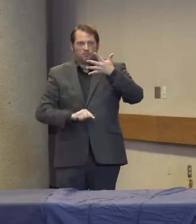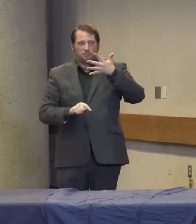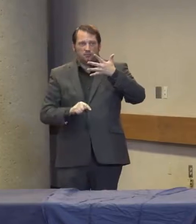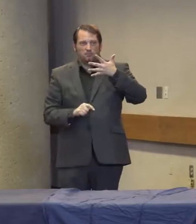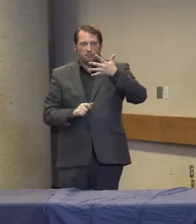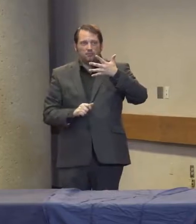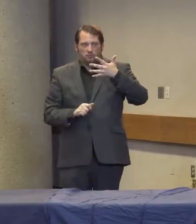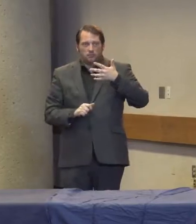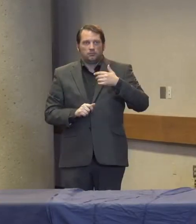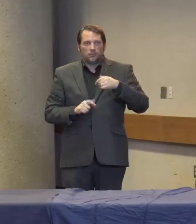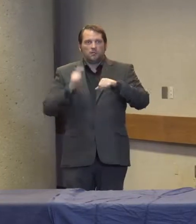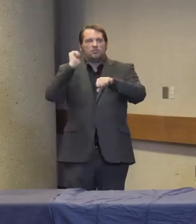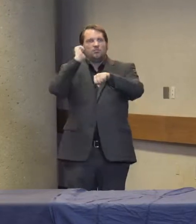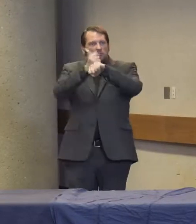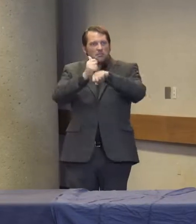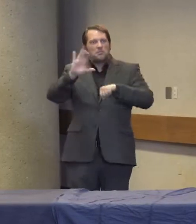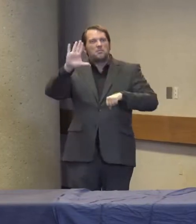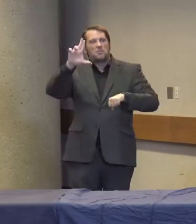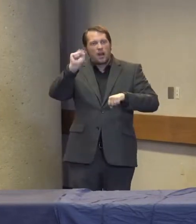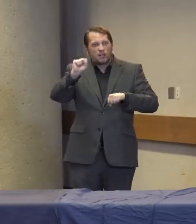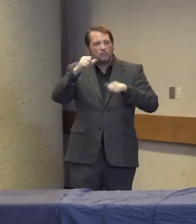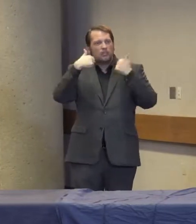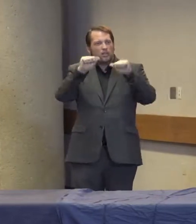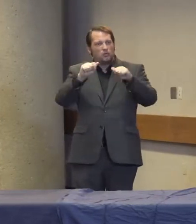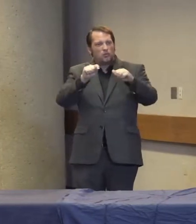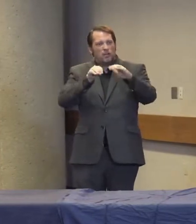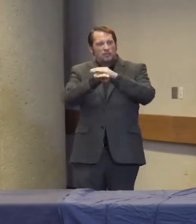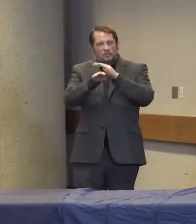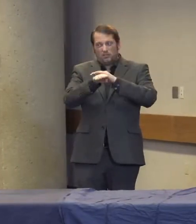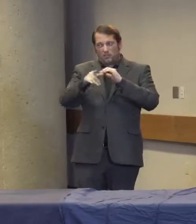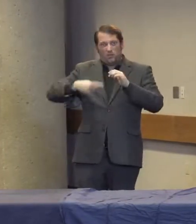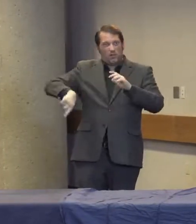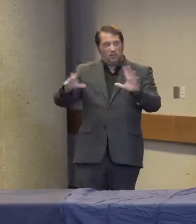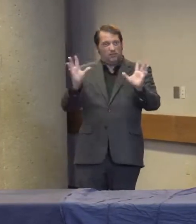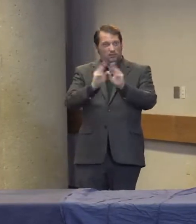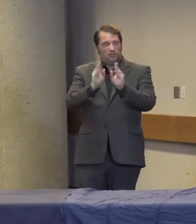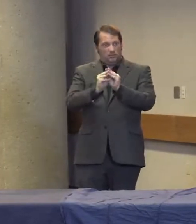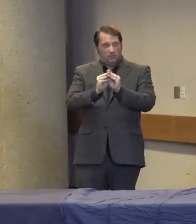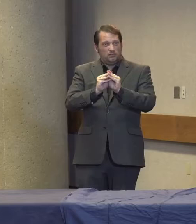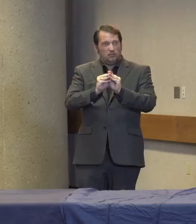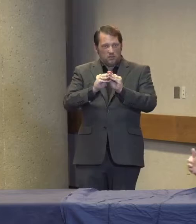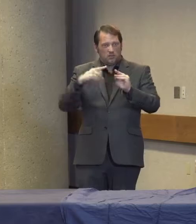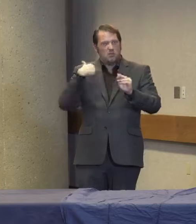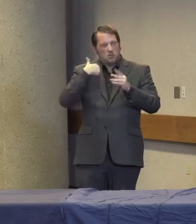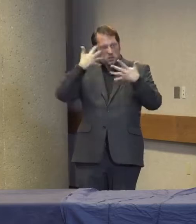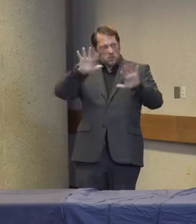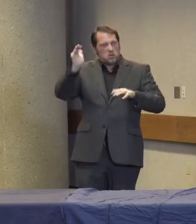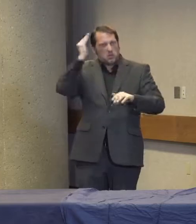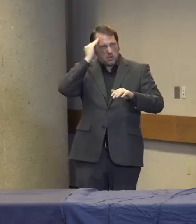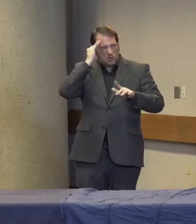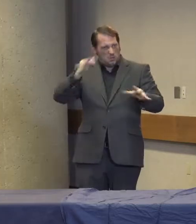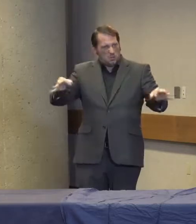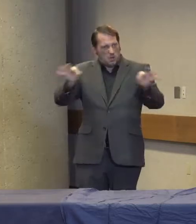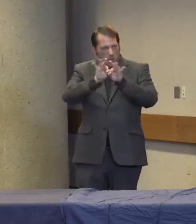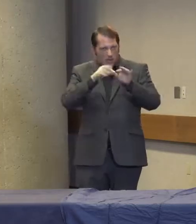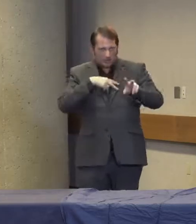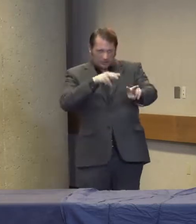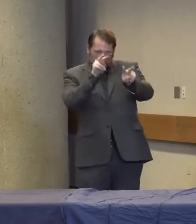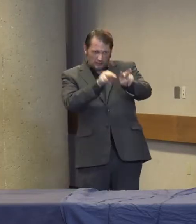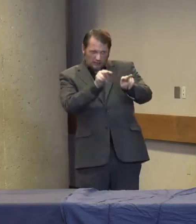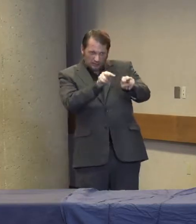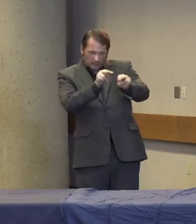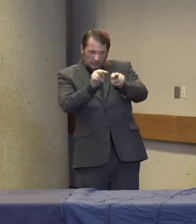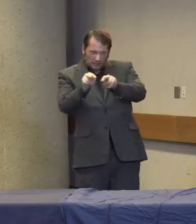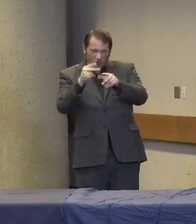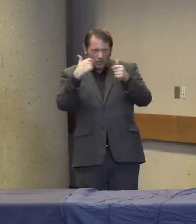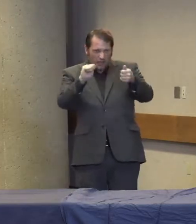continued to access those feeding locations because we knew that was an important essential service that we wanted to maintain. So we've been coordinating with the school system to make sure if they're going to add